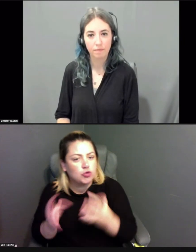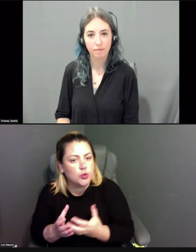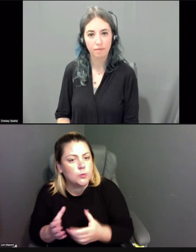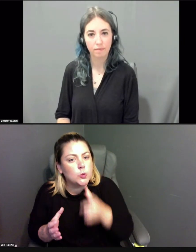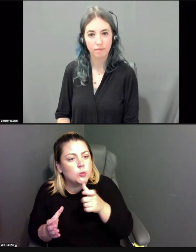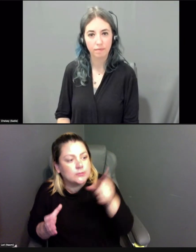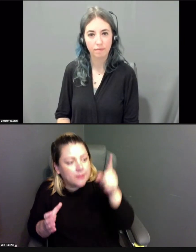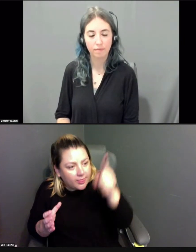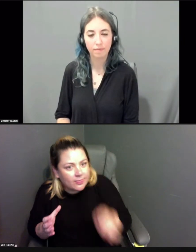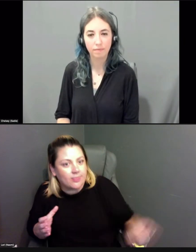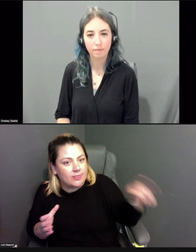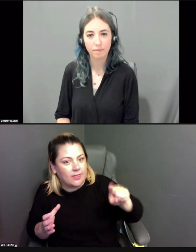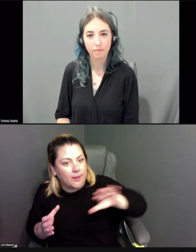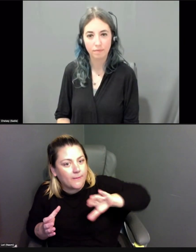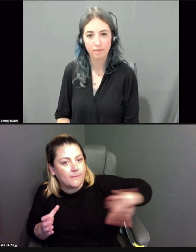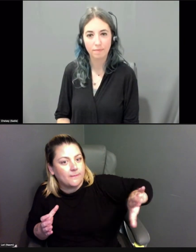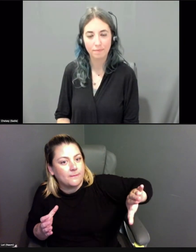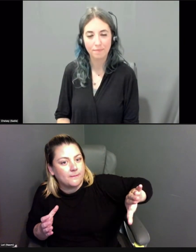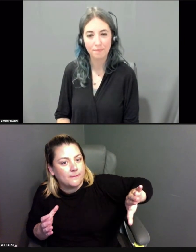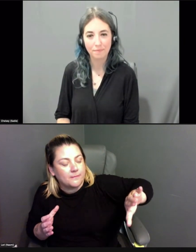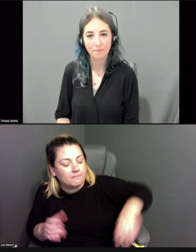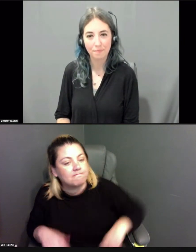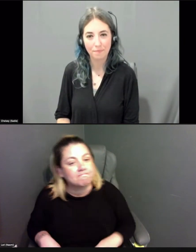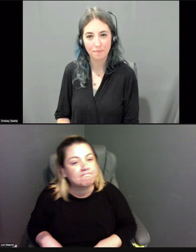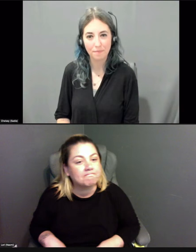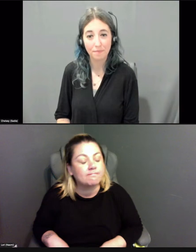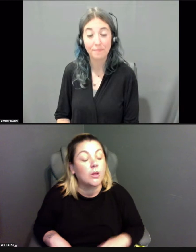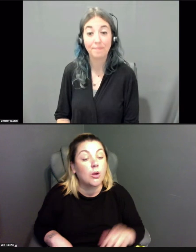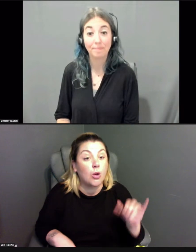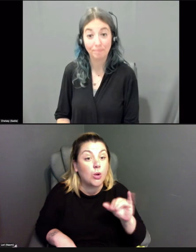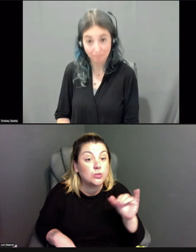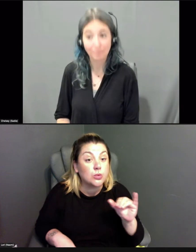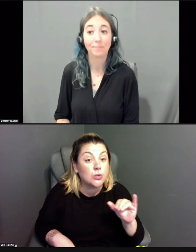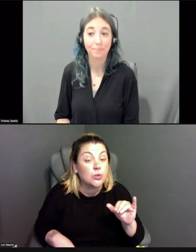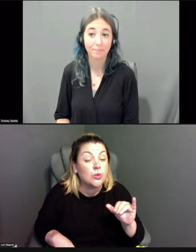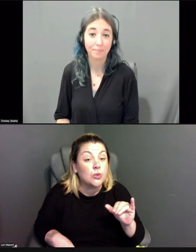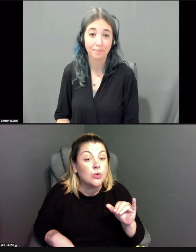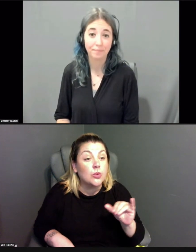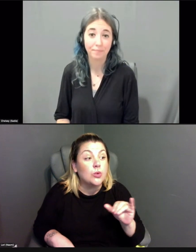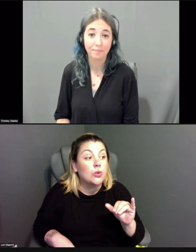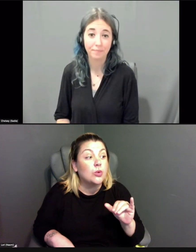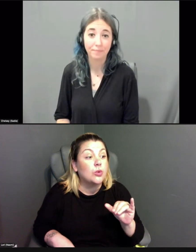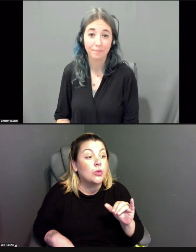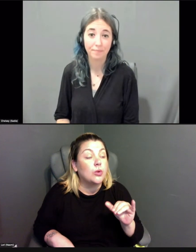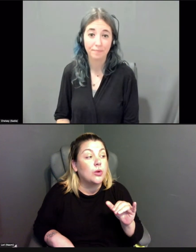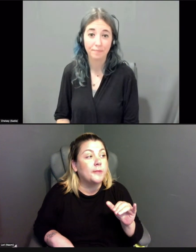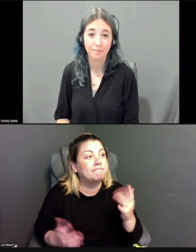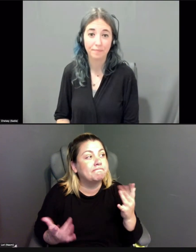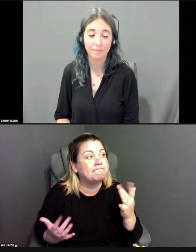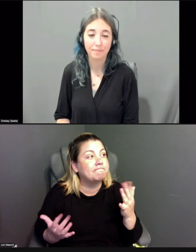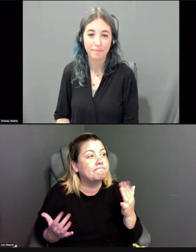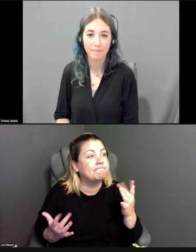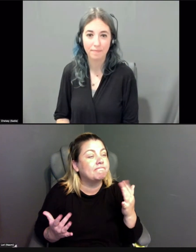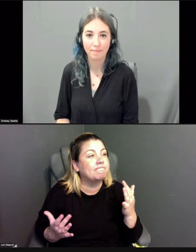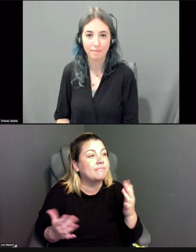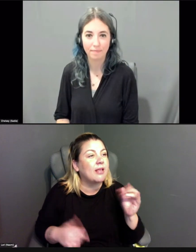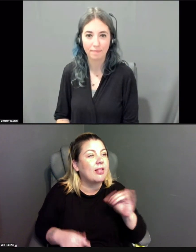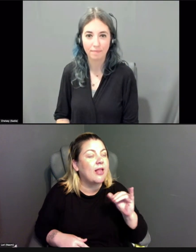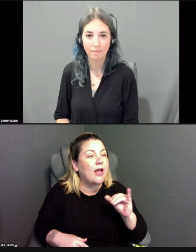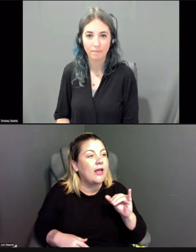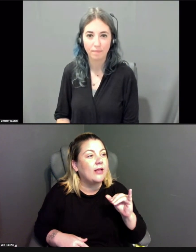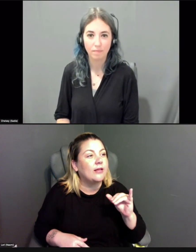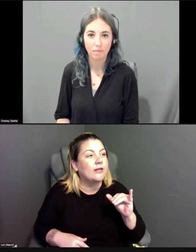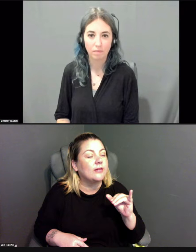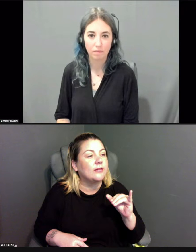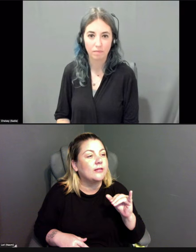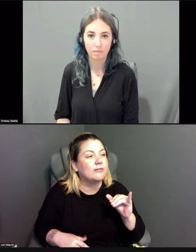who isn't. Yep. And also a way to, I don't know, almost like claim